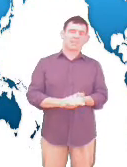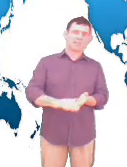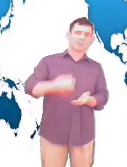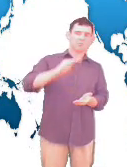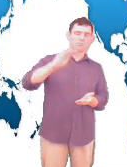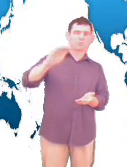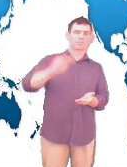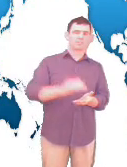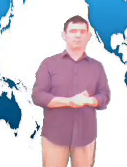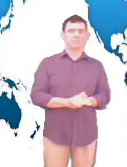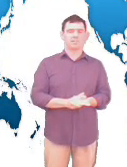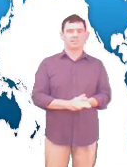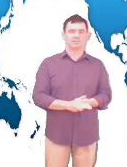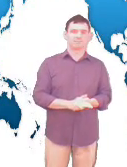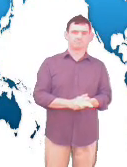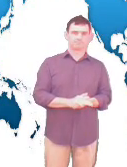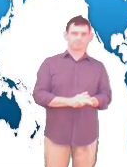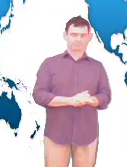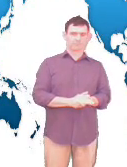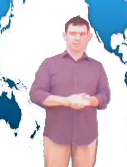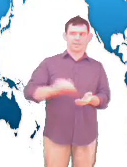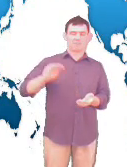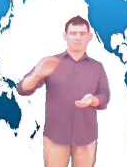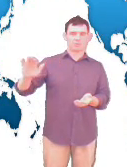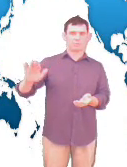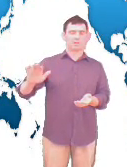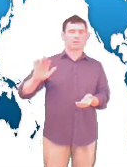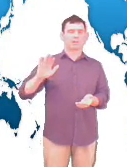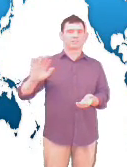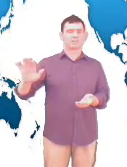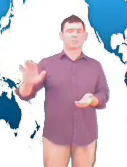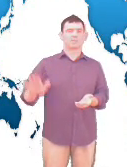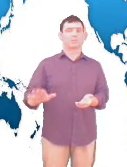10 being the worst it could be, of that roadblock stopping you,